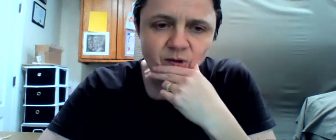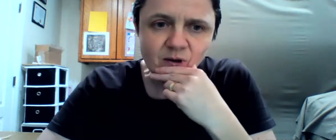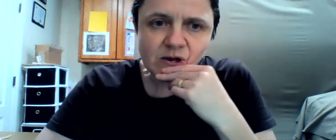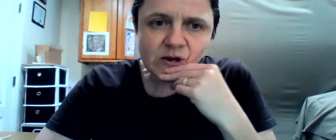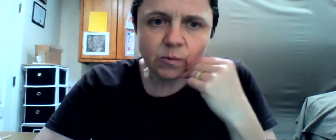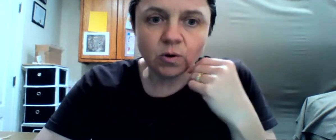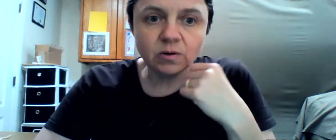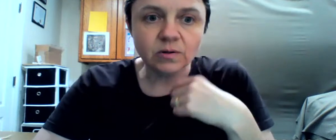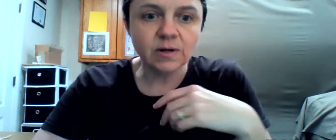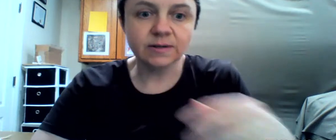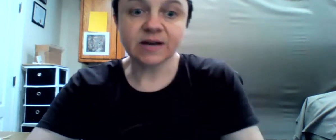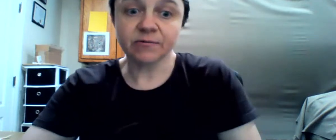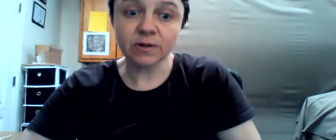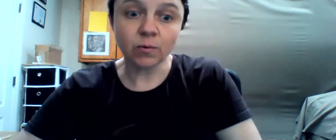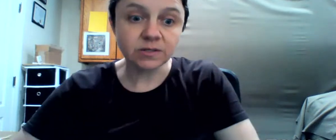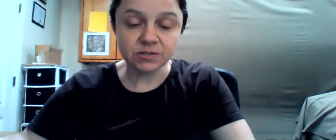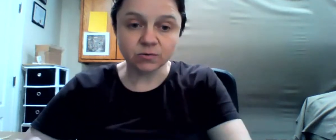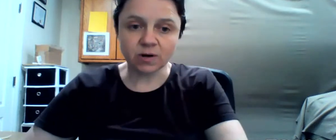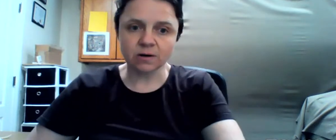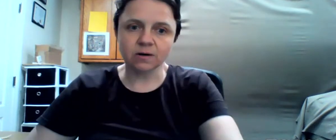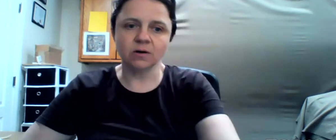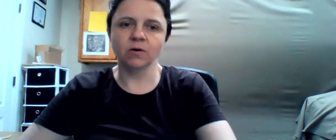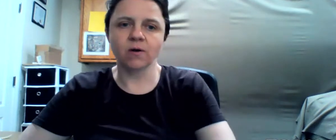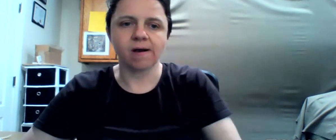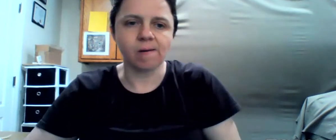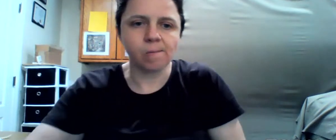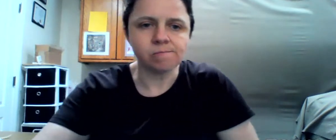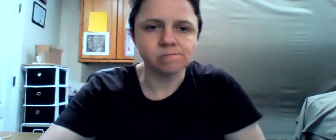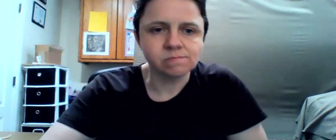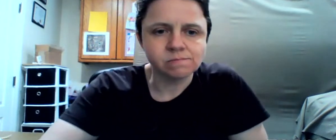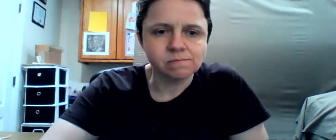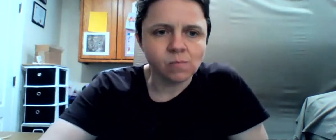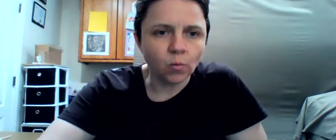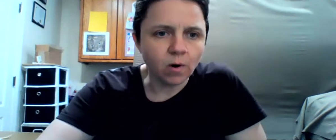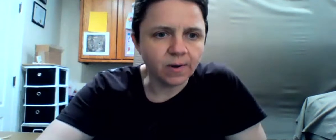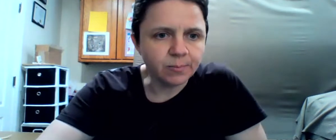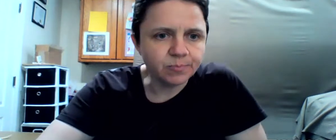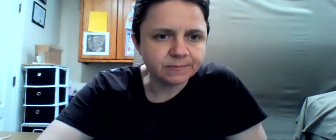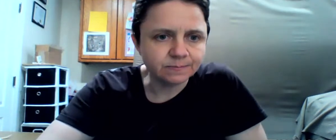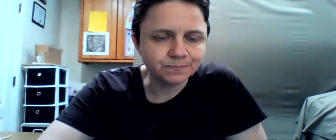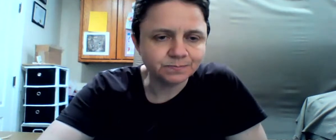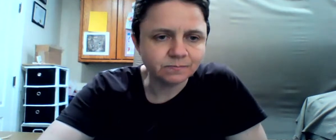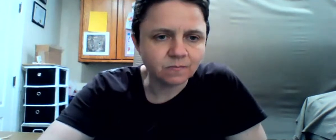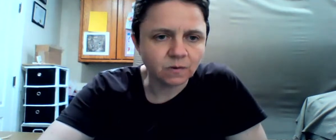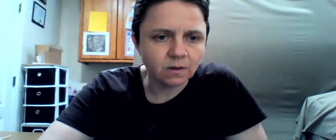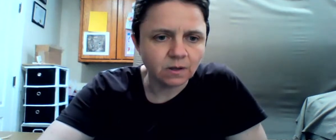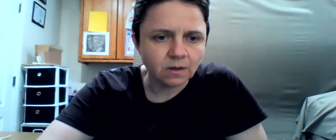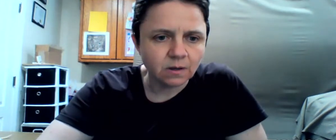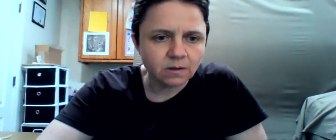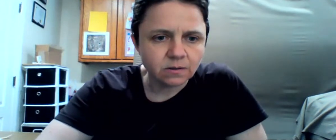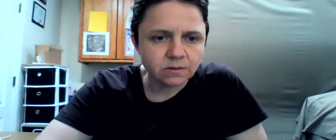So we'll definitely want to do our warm up.